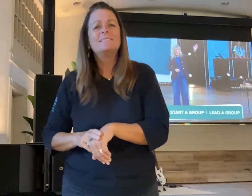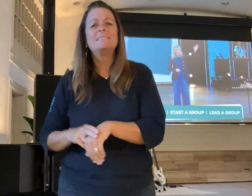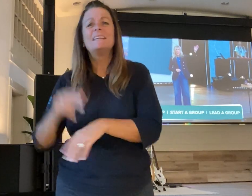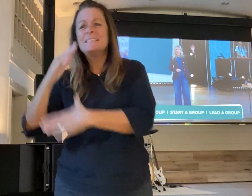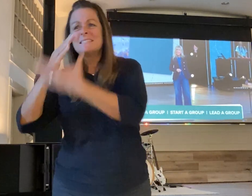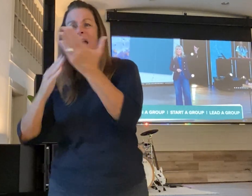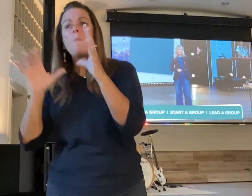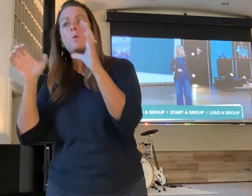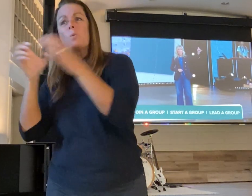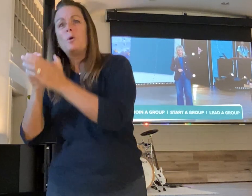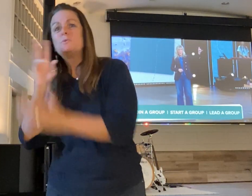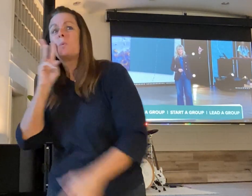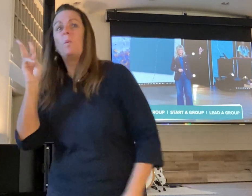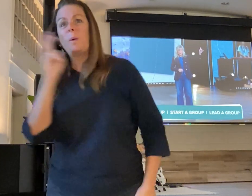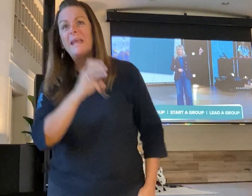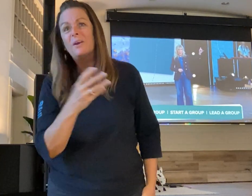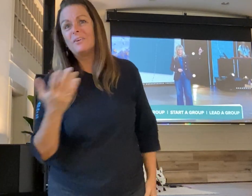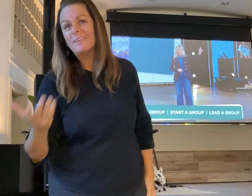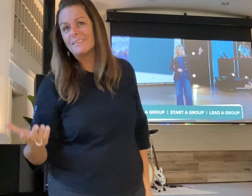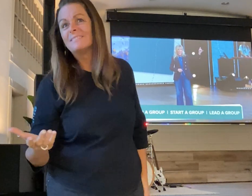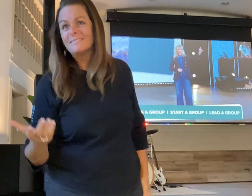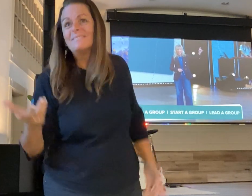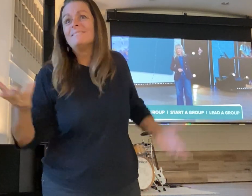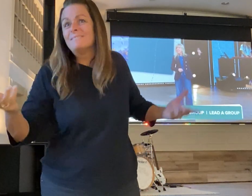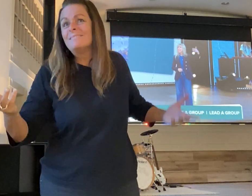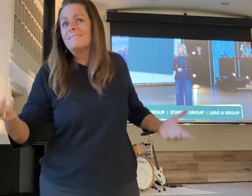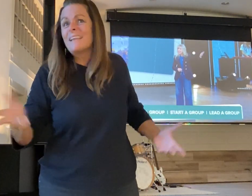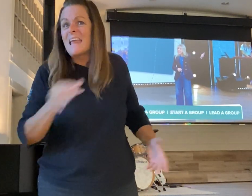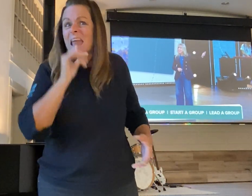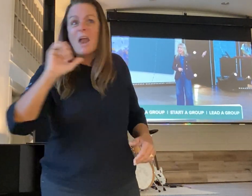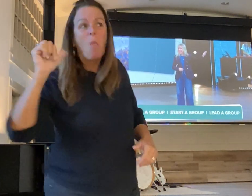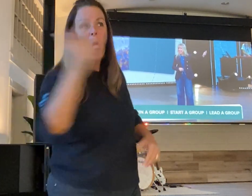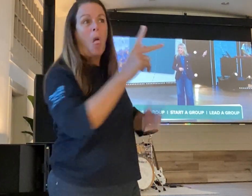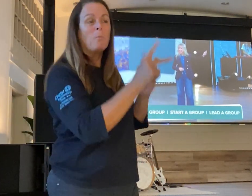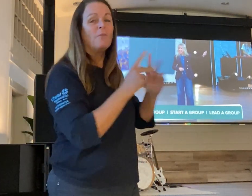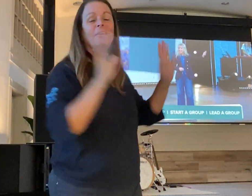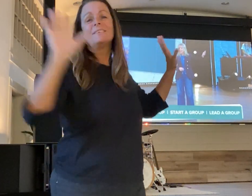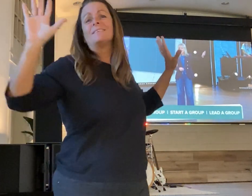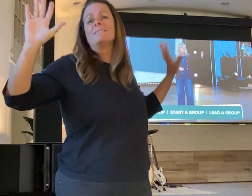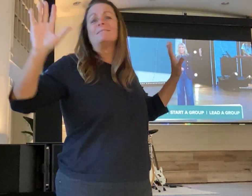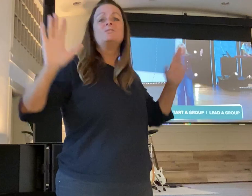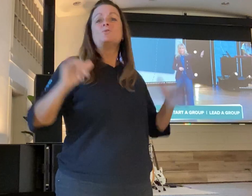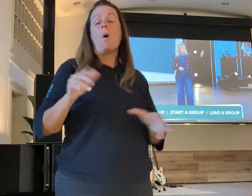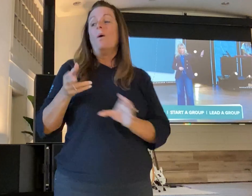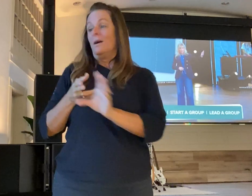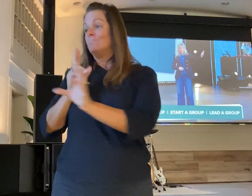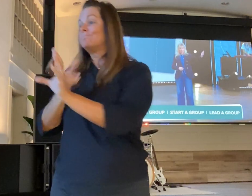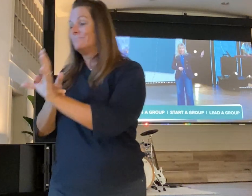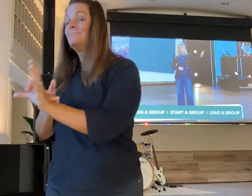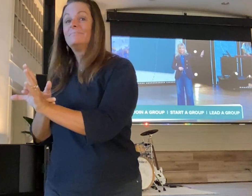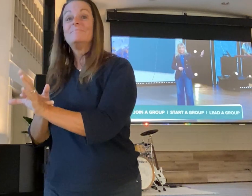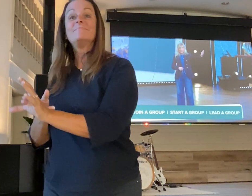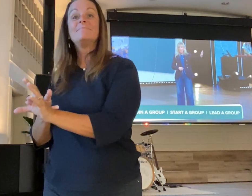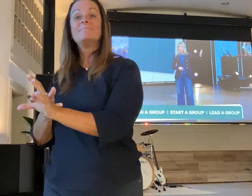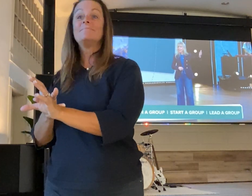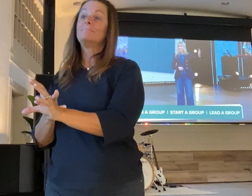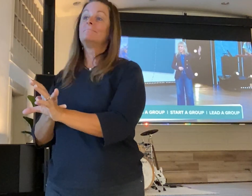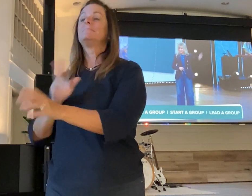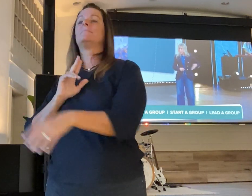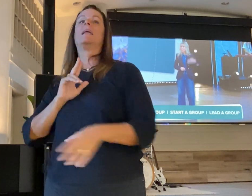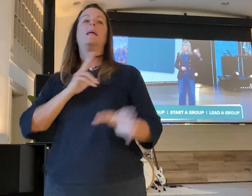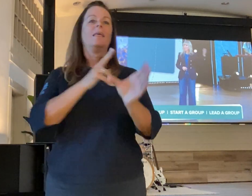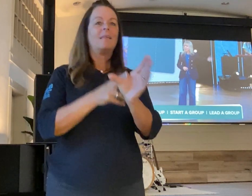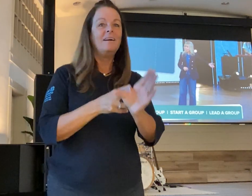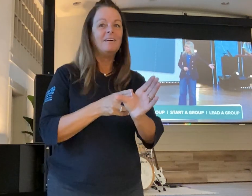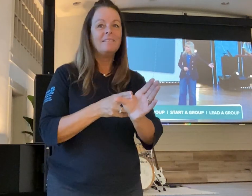group? Like, I've been in some weird groups, right? But you have a choice to make. You can either, right? You